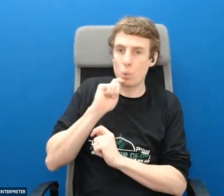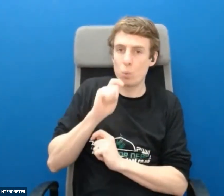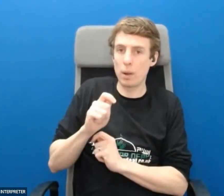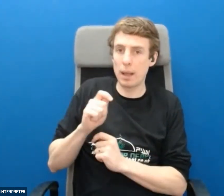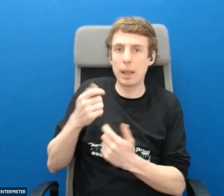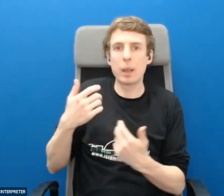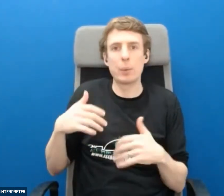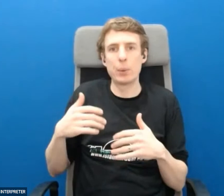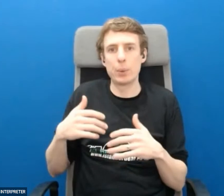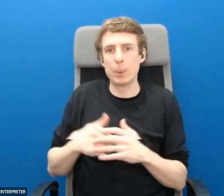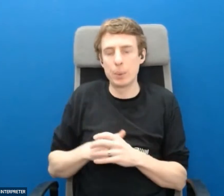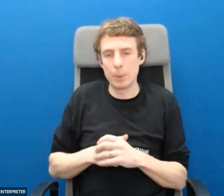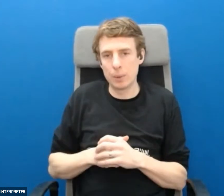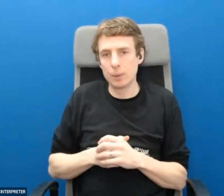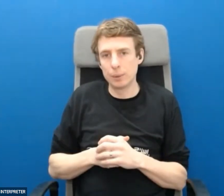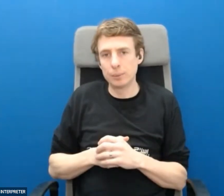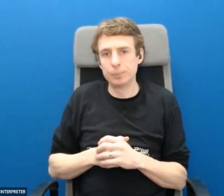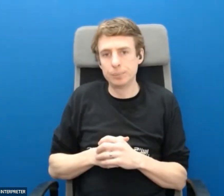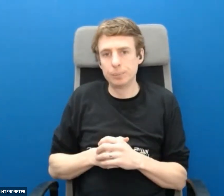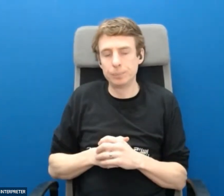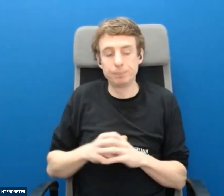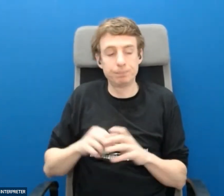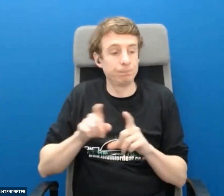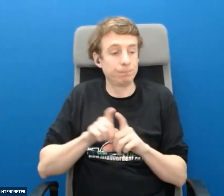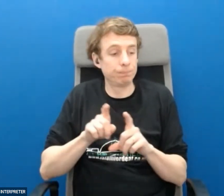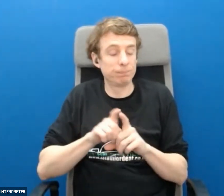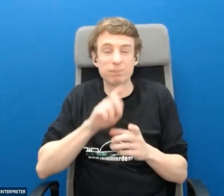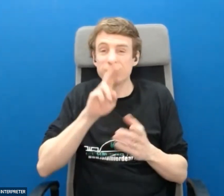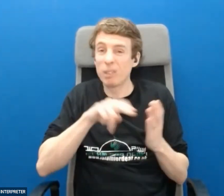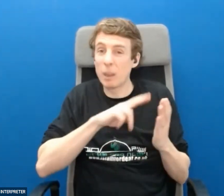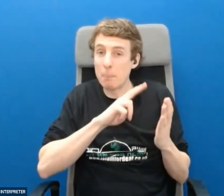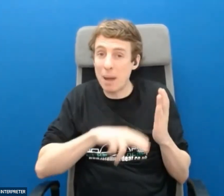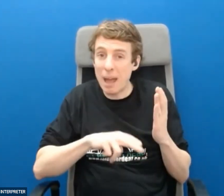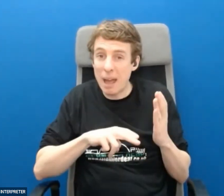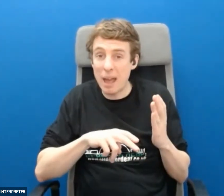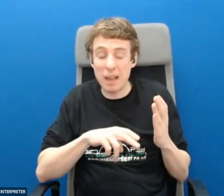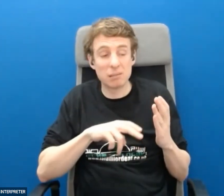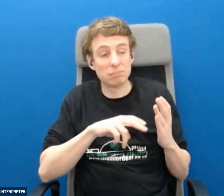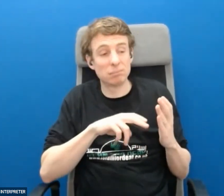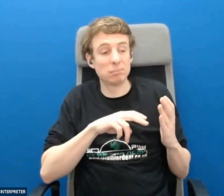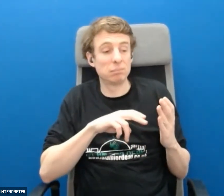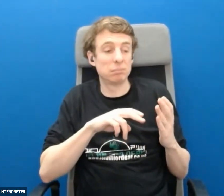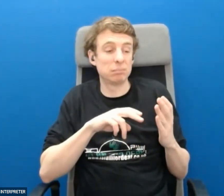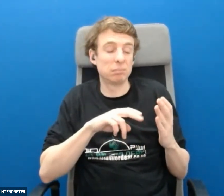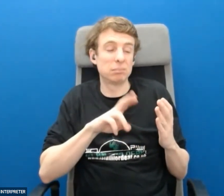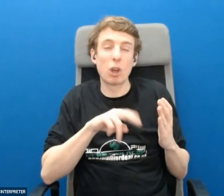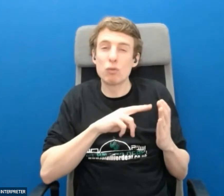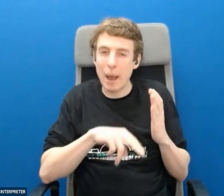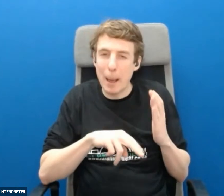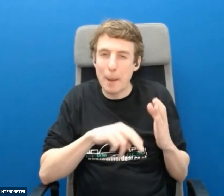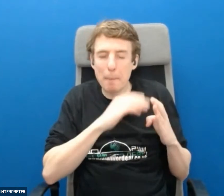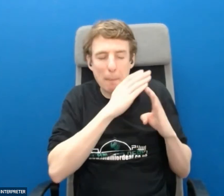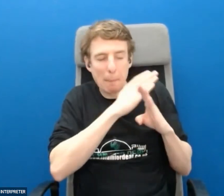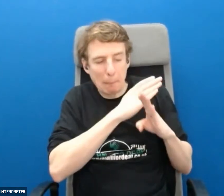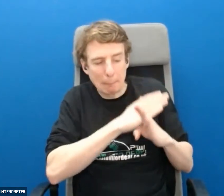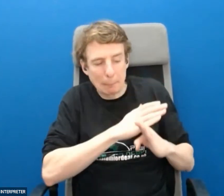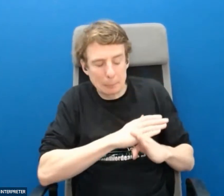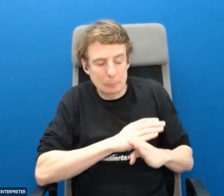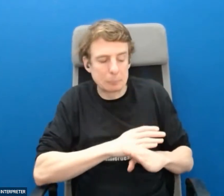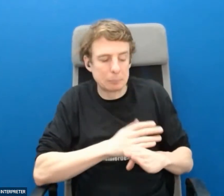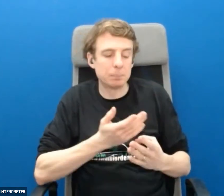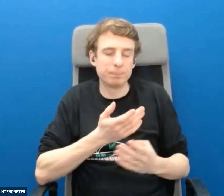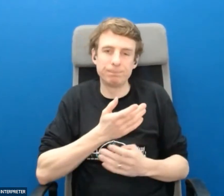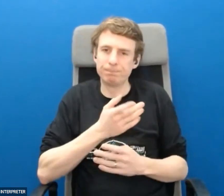And as for the prohibitions, they are the things that that help